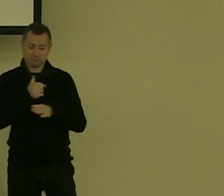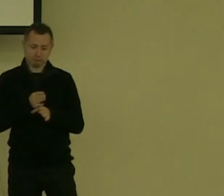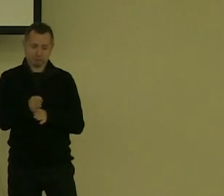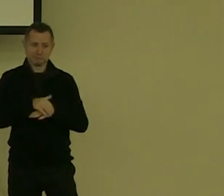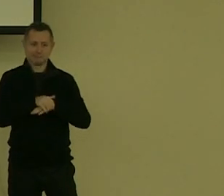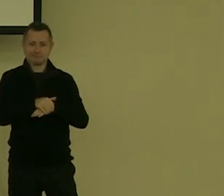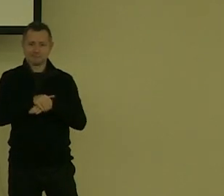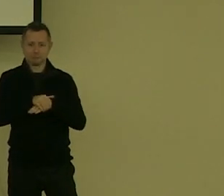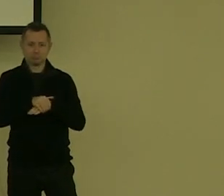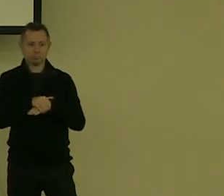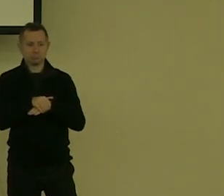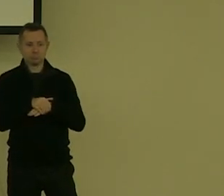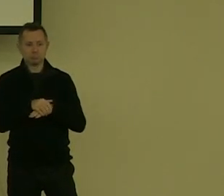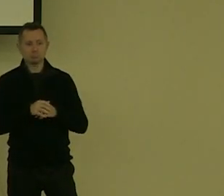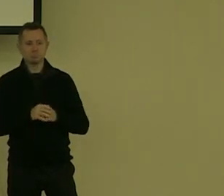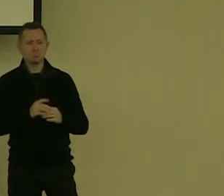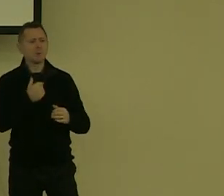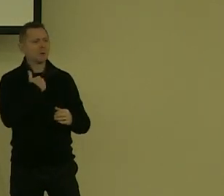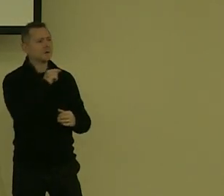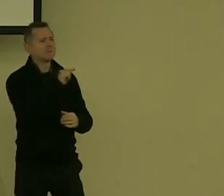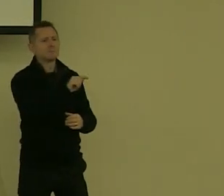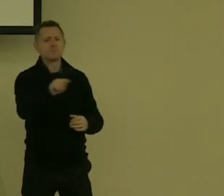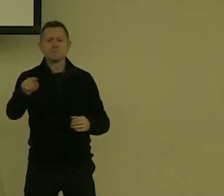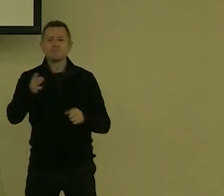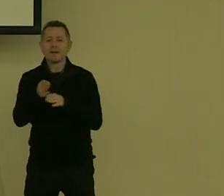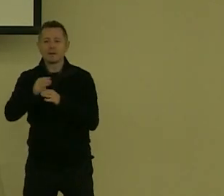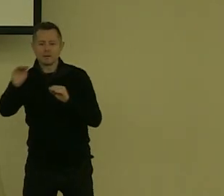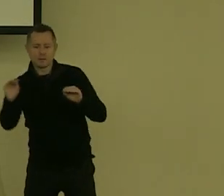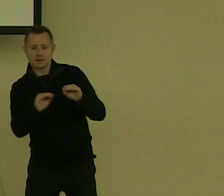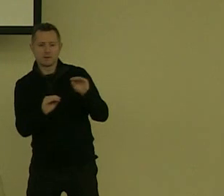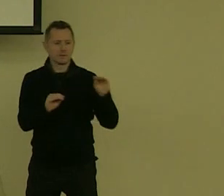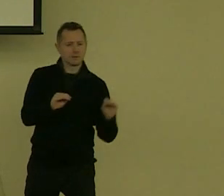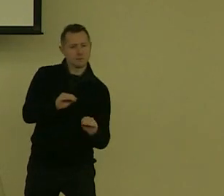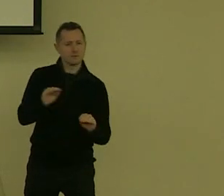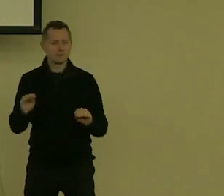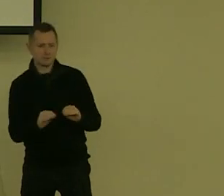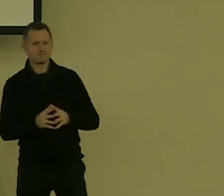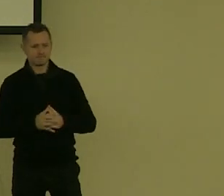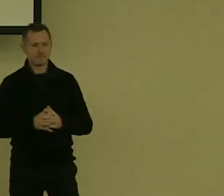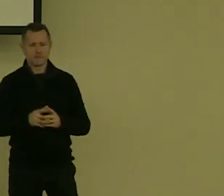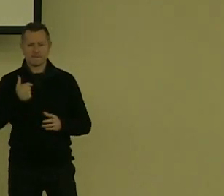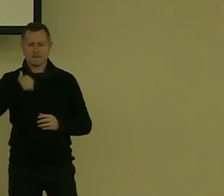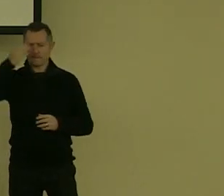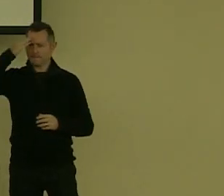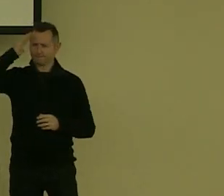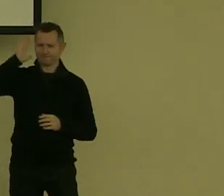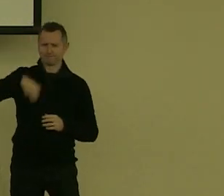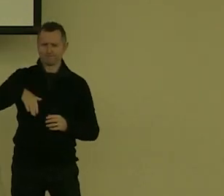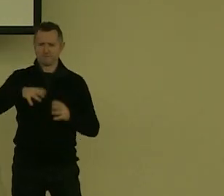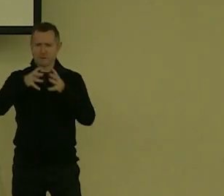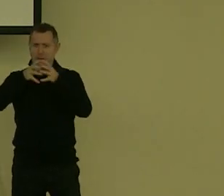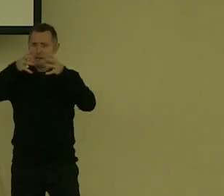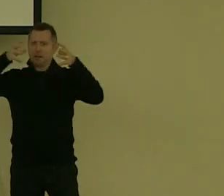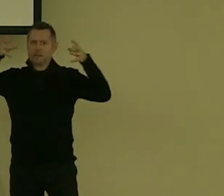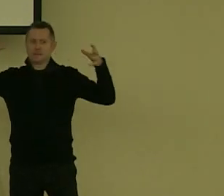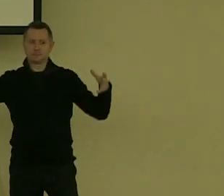in all sorts of other departments. I think comics places a lot of productive pressure on what we consider literature, mm-hmm.